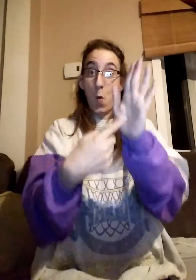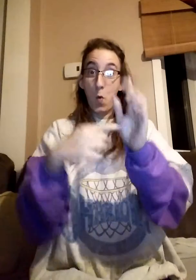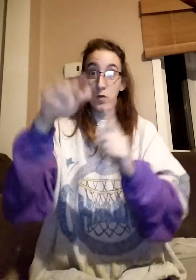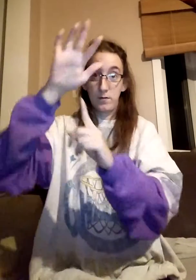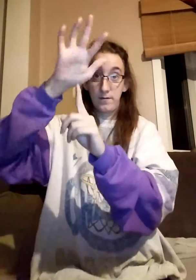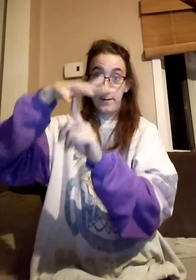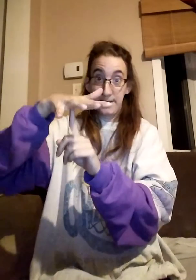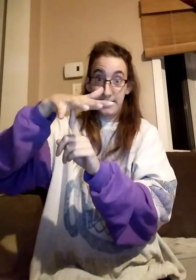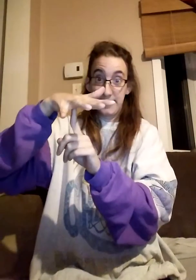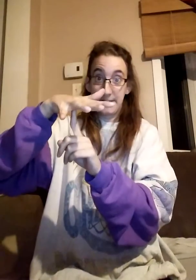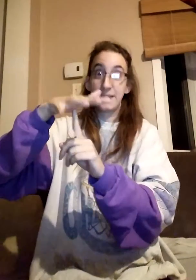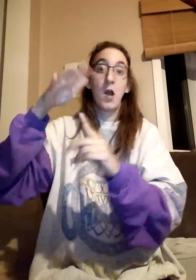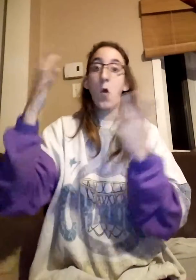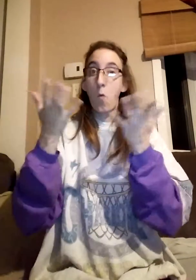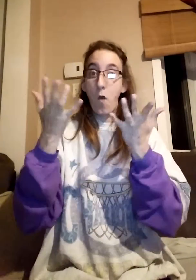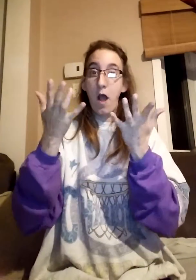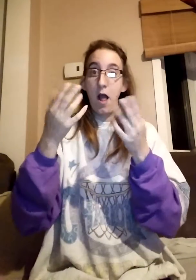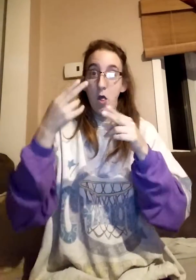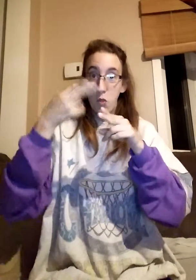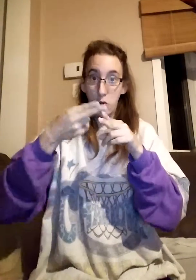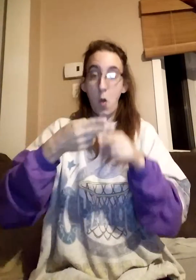fuck out. I gotta finish the girls' volleyball page by lunch.